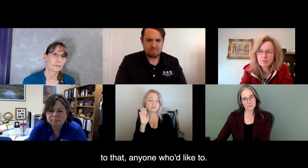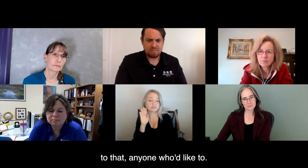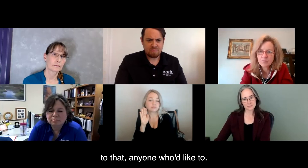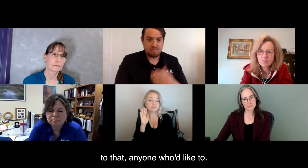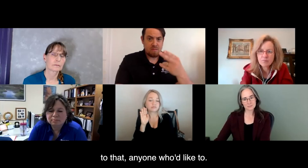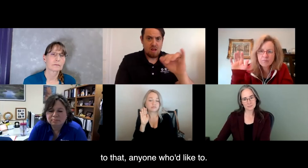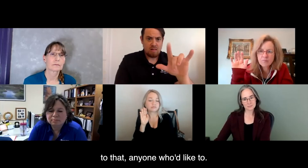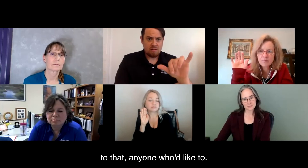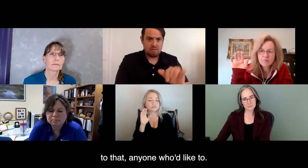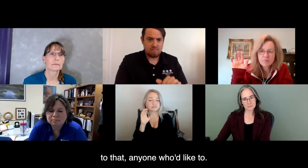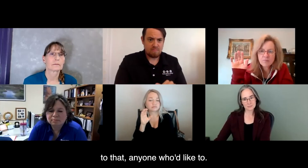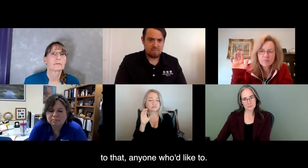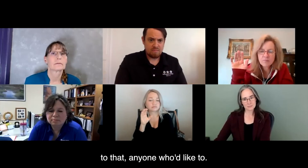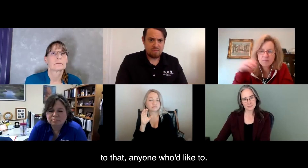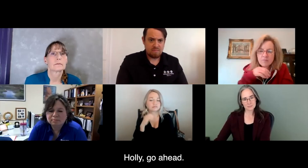to.